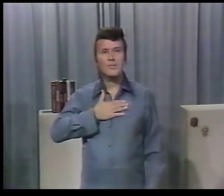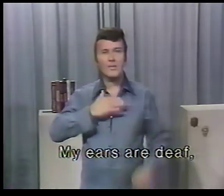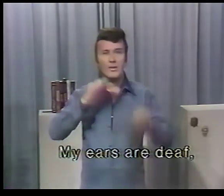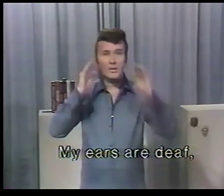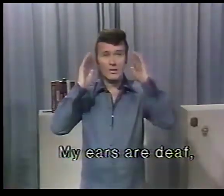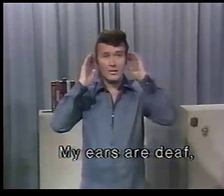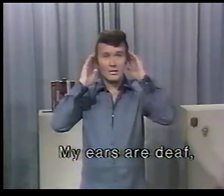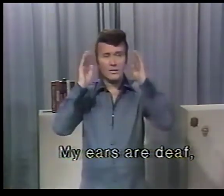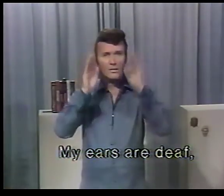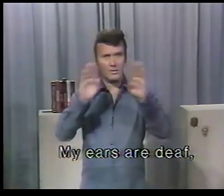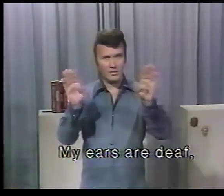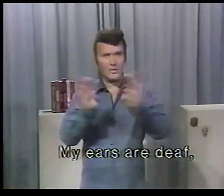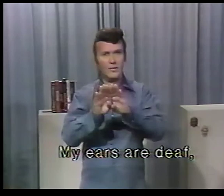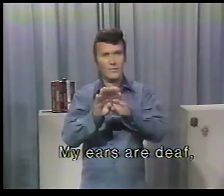My ears are deaf,